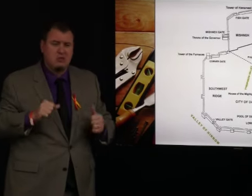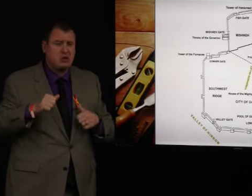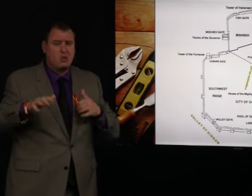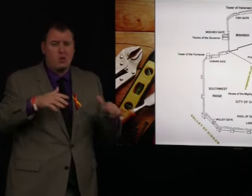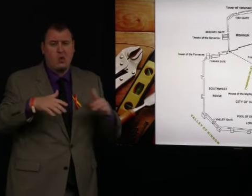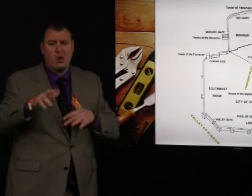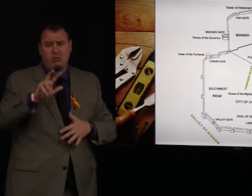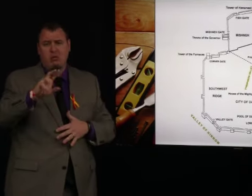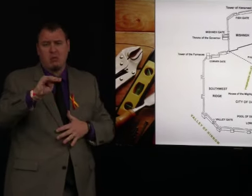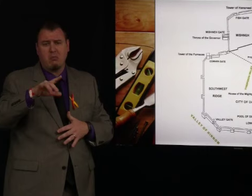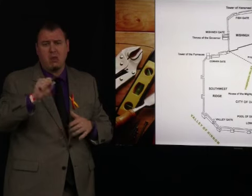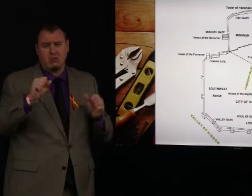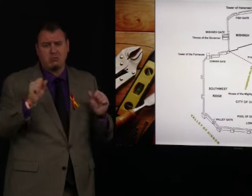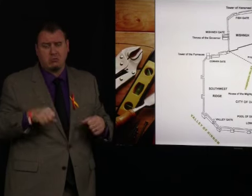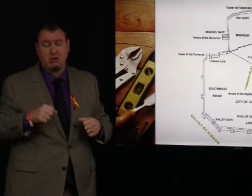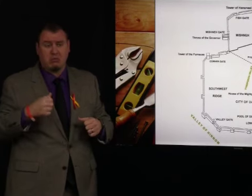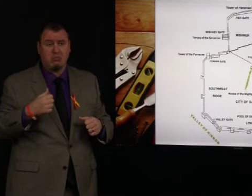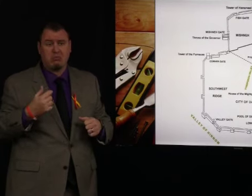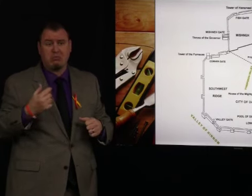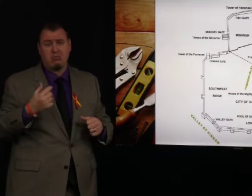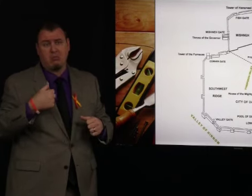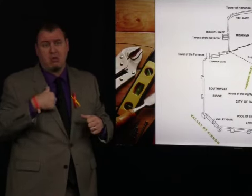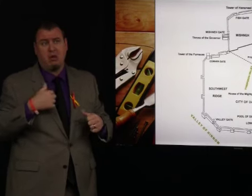3 miles or something. That's a guess. You can walk 3 miles, right?